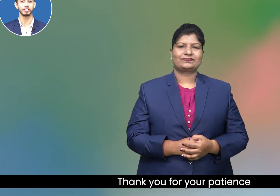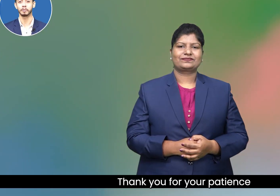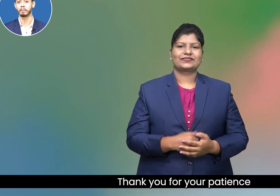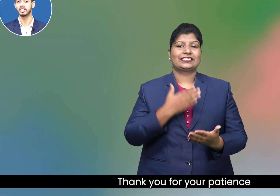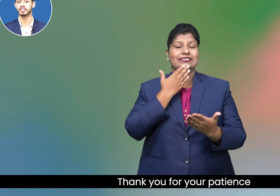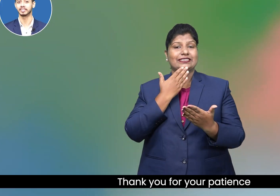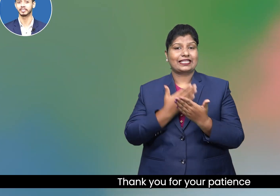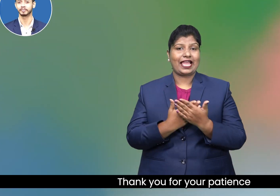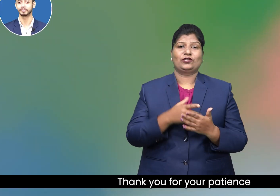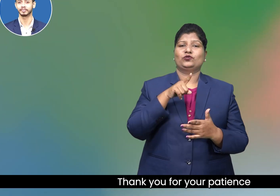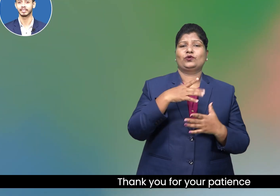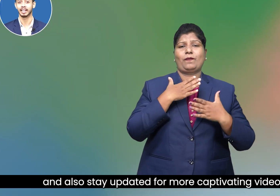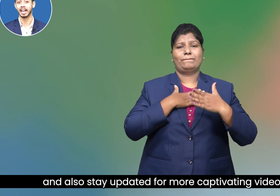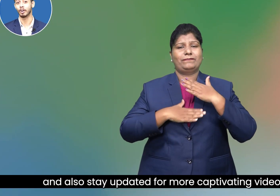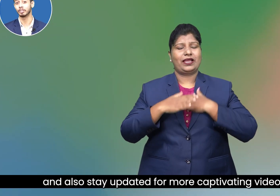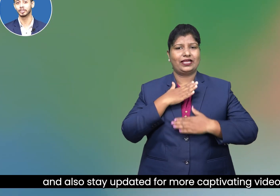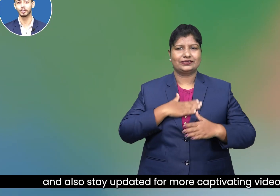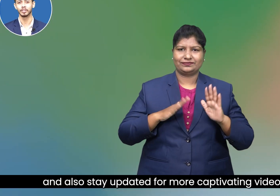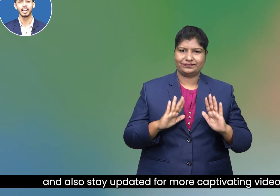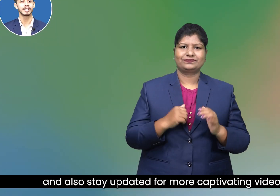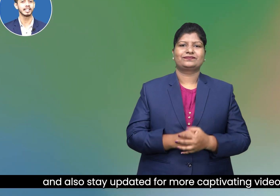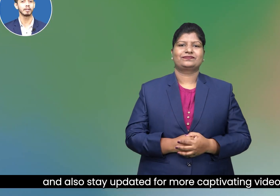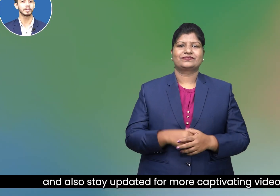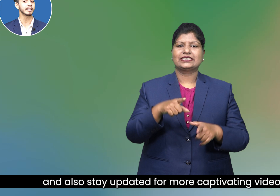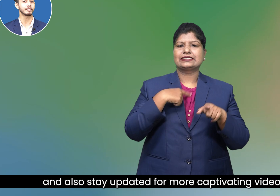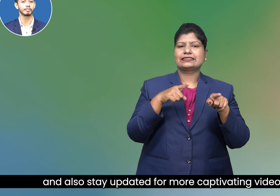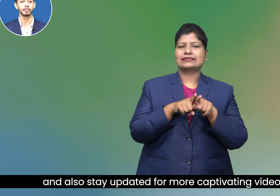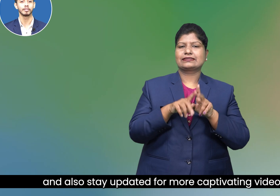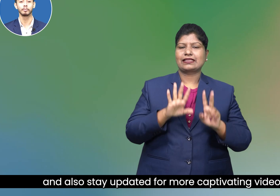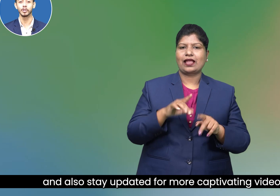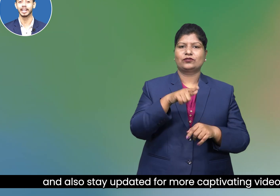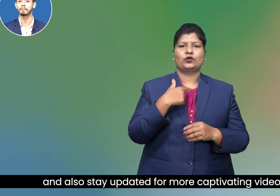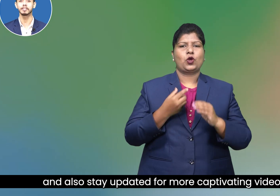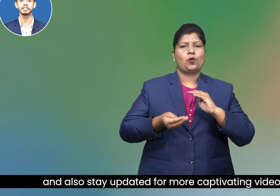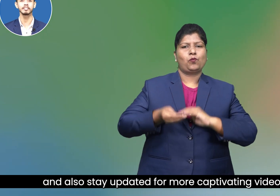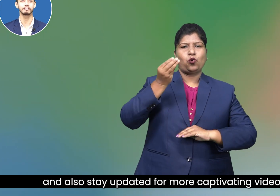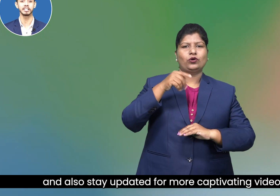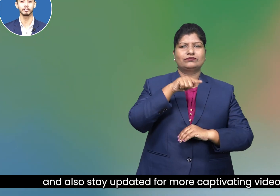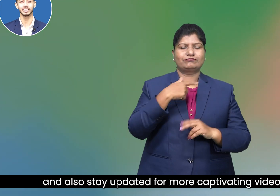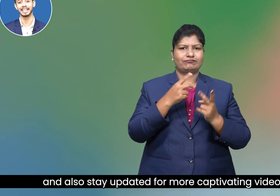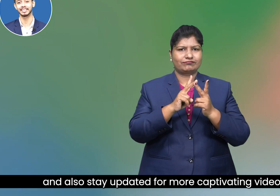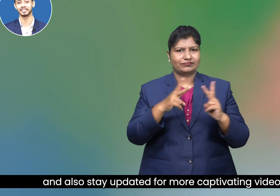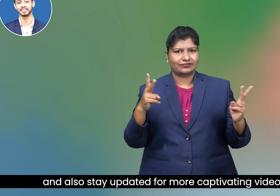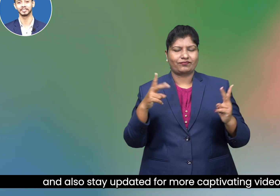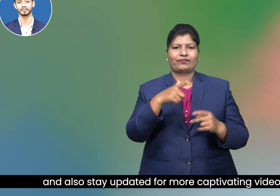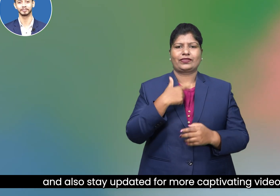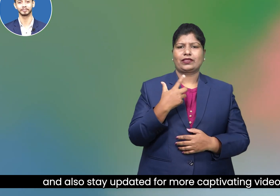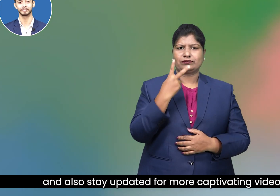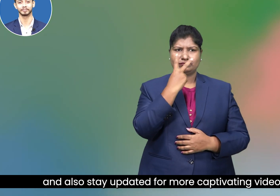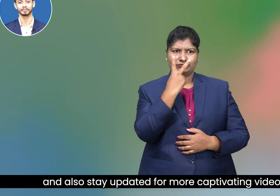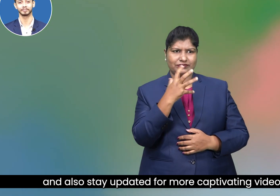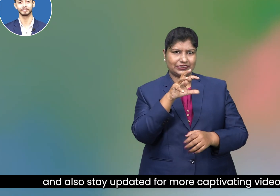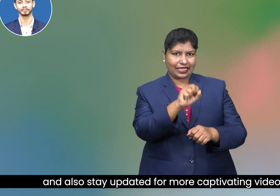Thank you for your patience, and also stay updated for more captivating videos like this.